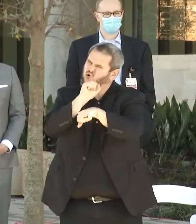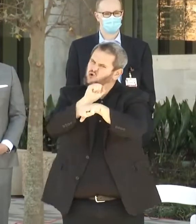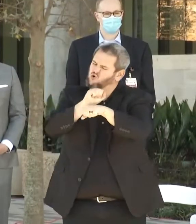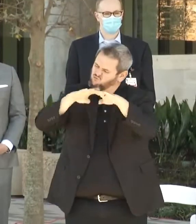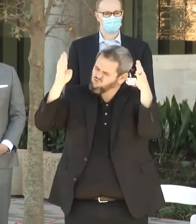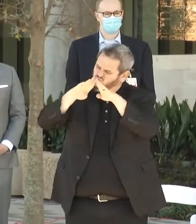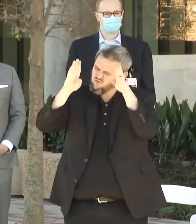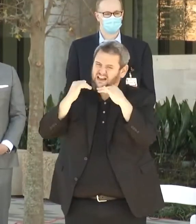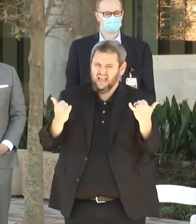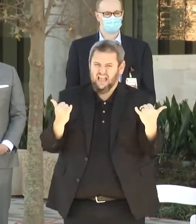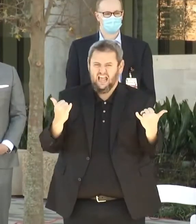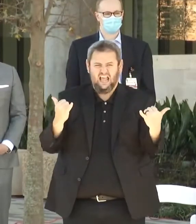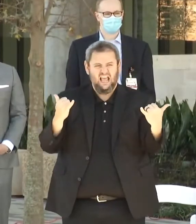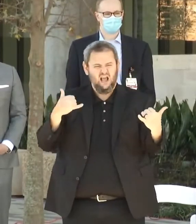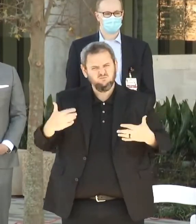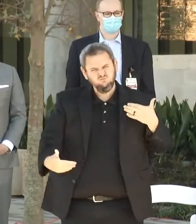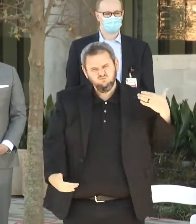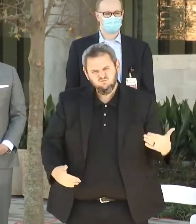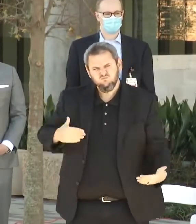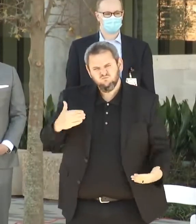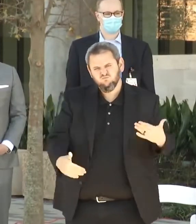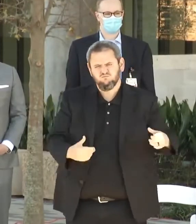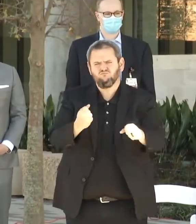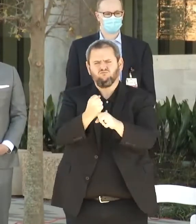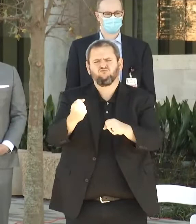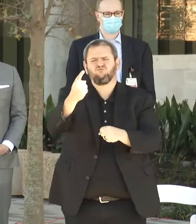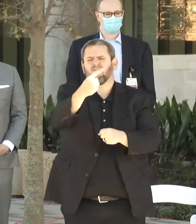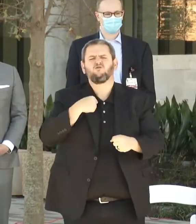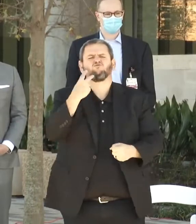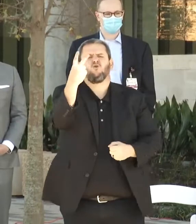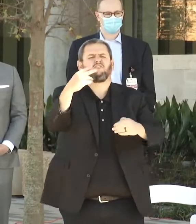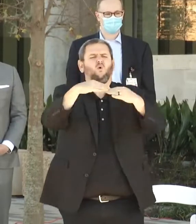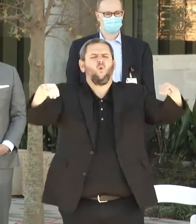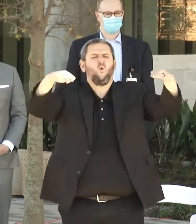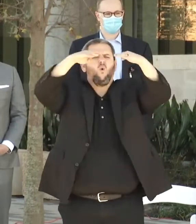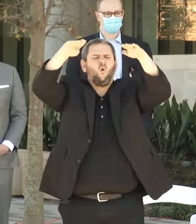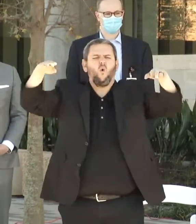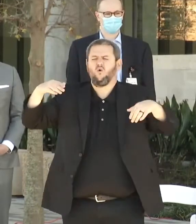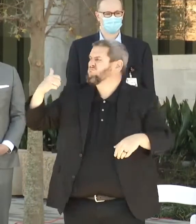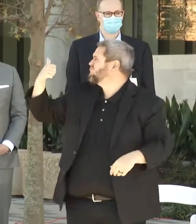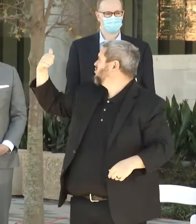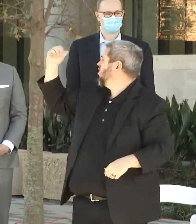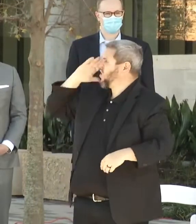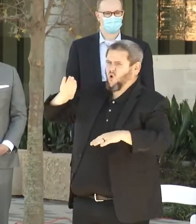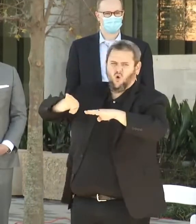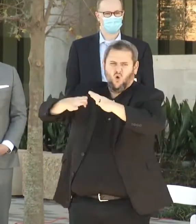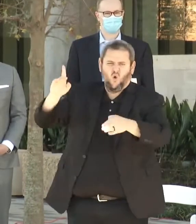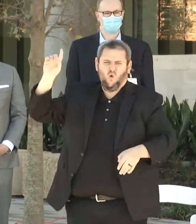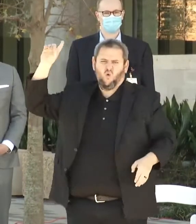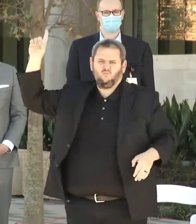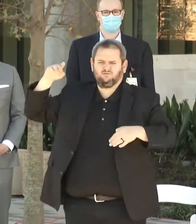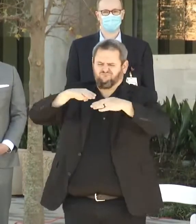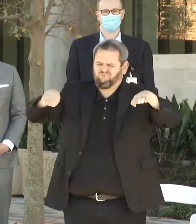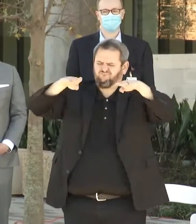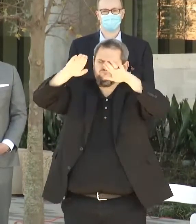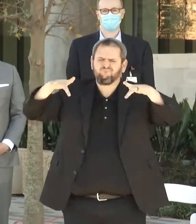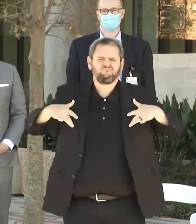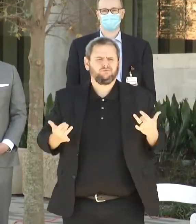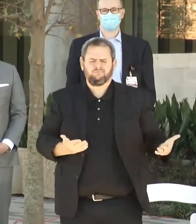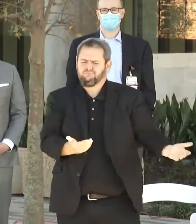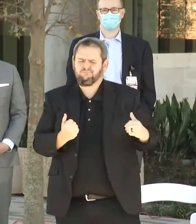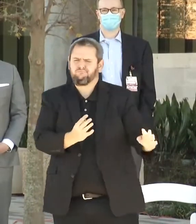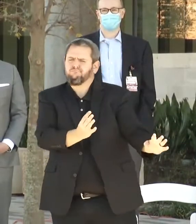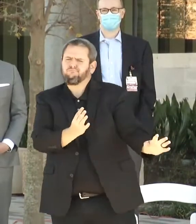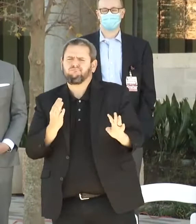early summer we'll open two more floors. Beds, however, are not enough. Staffing is becoming an